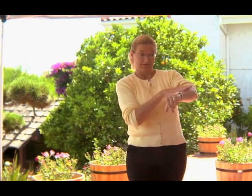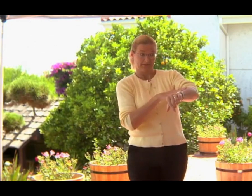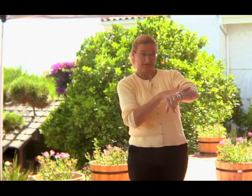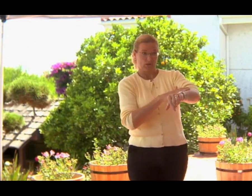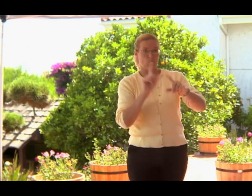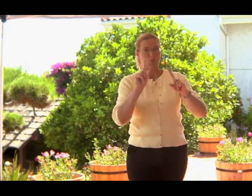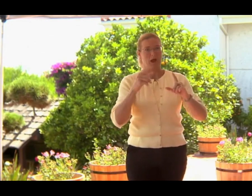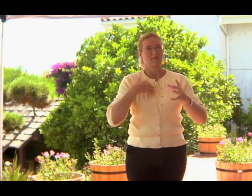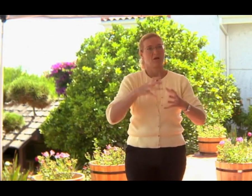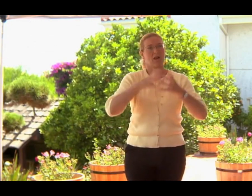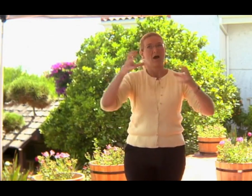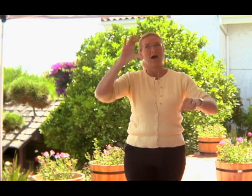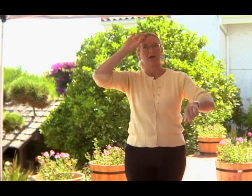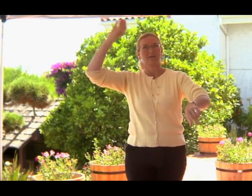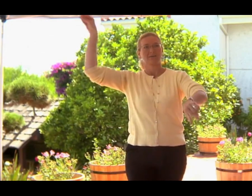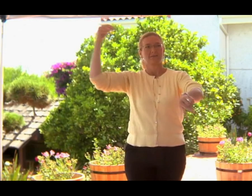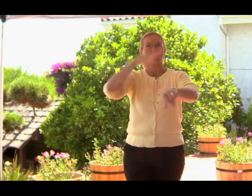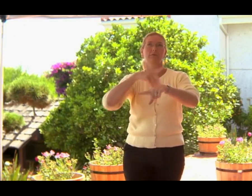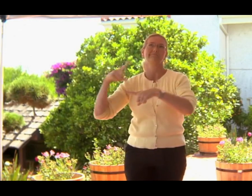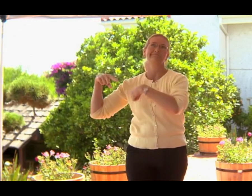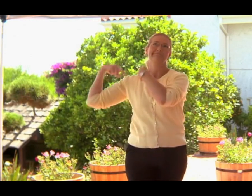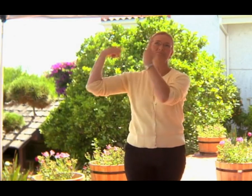especially in areas that have been in the sun a lot throughout your life.